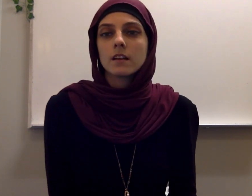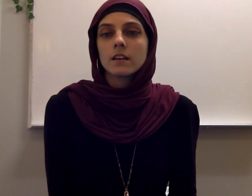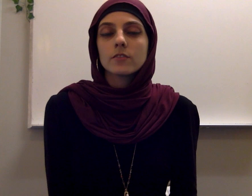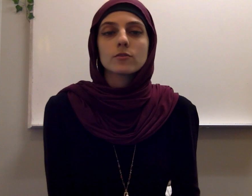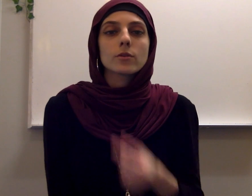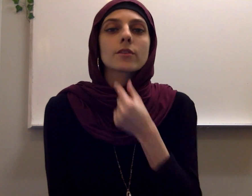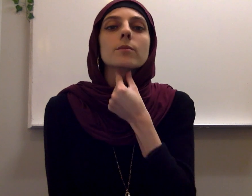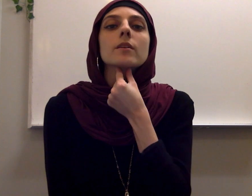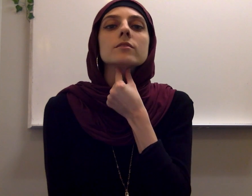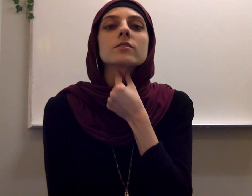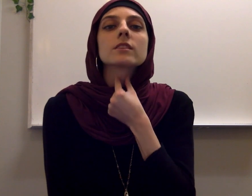Sore throat.